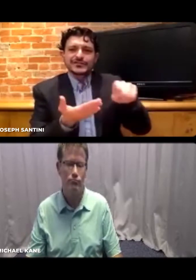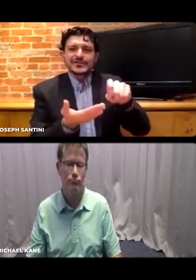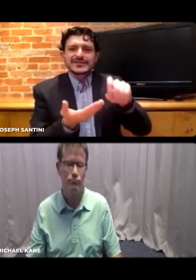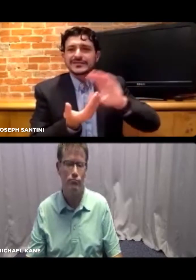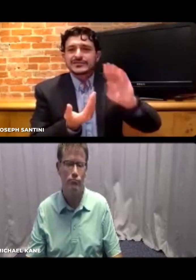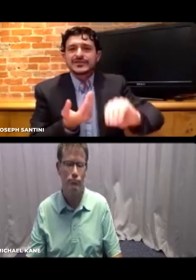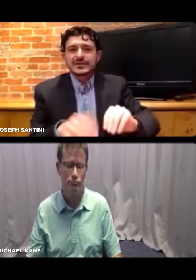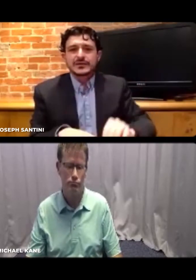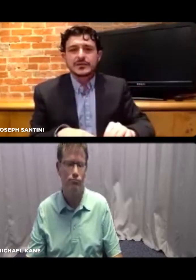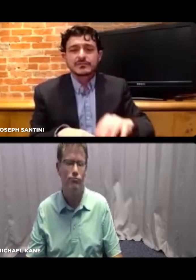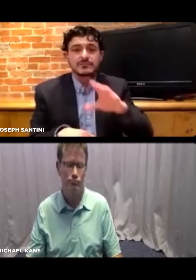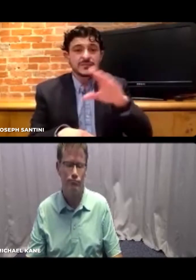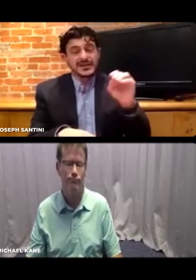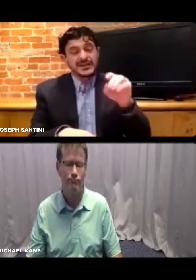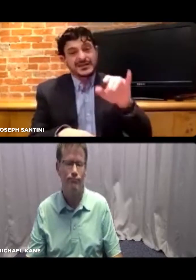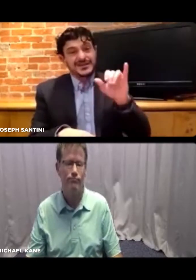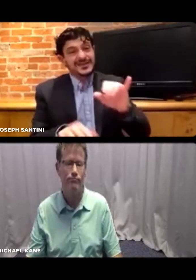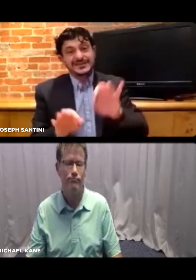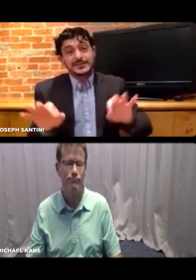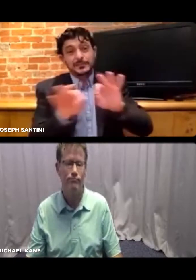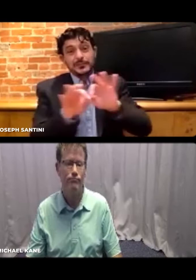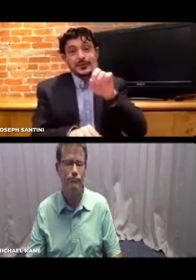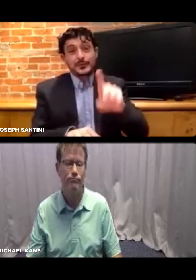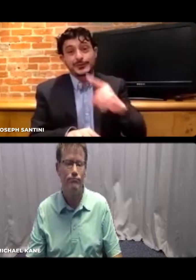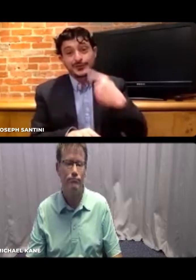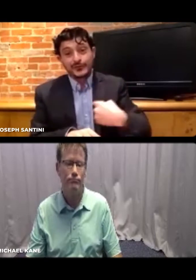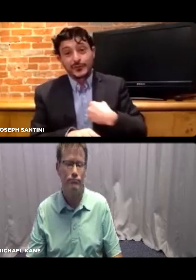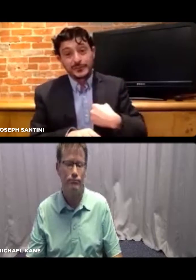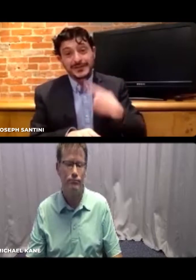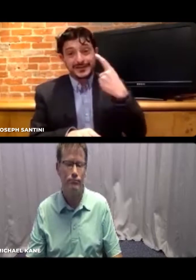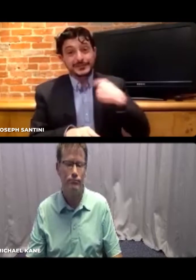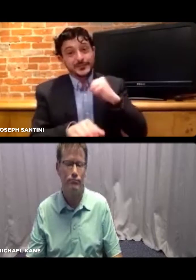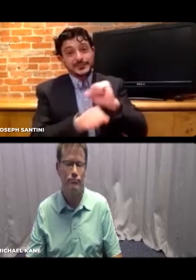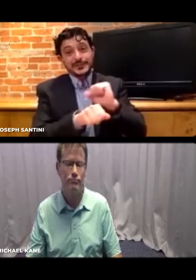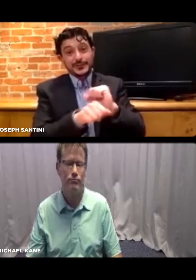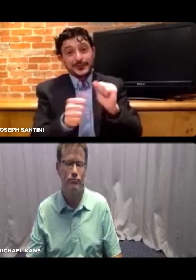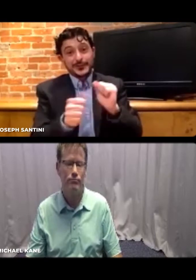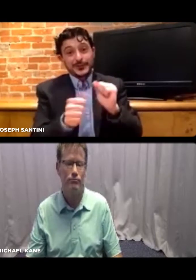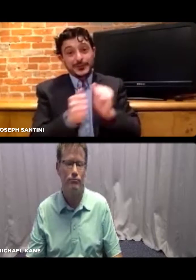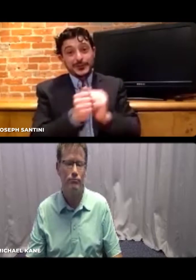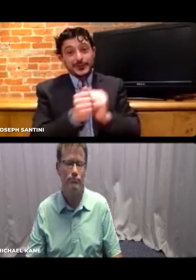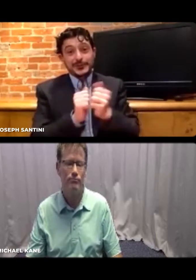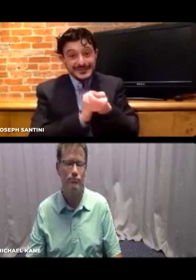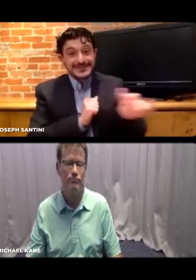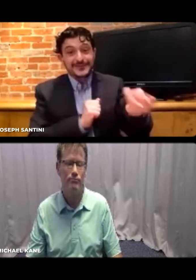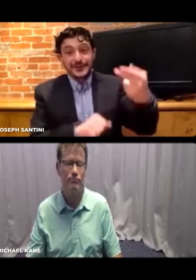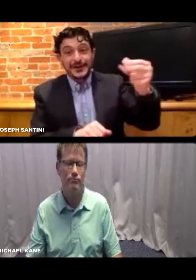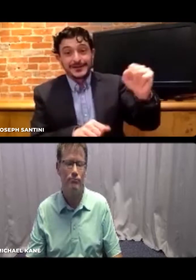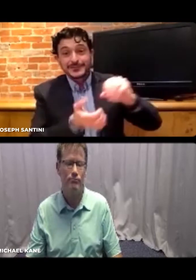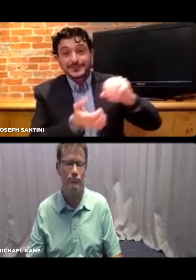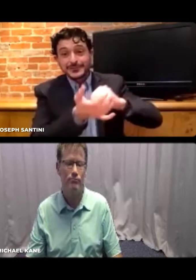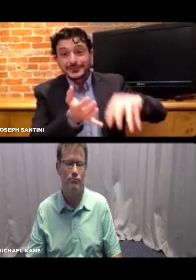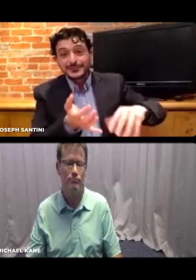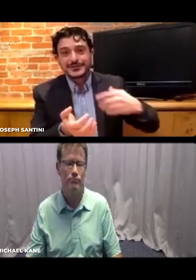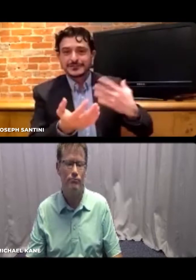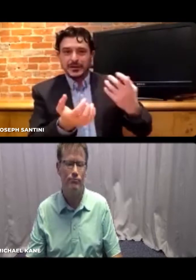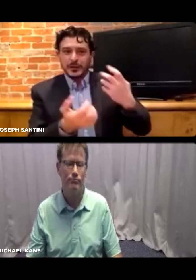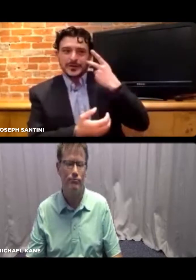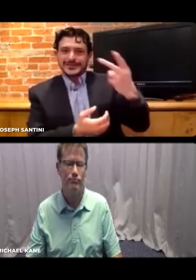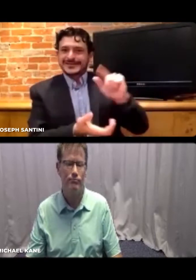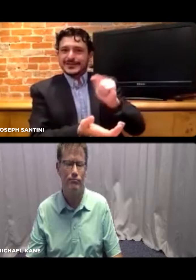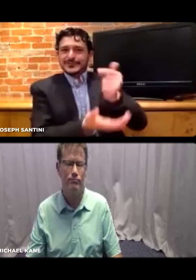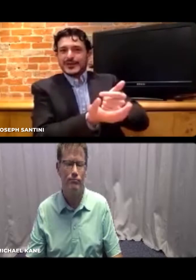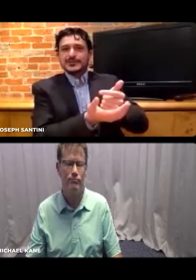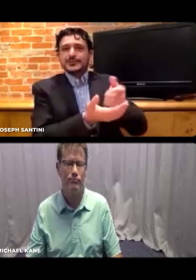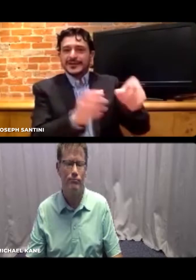literacy curriculum. I think that's an important question for myself because I work with several high school students who I want to see graduate